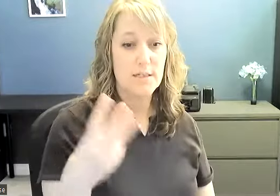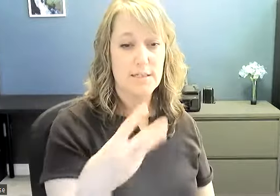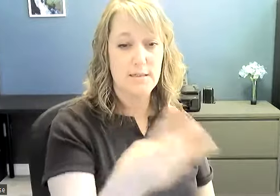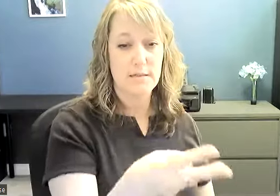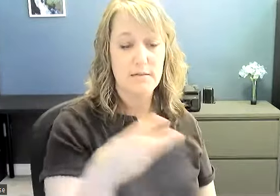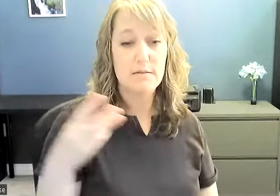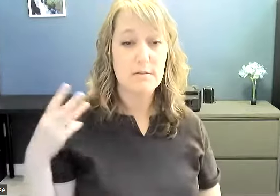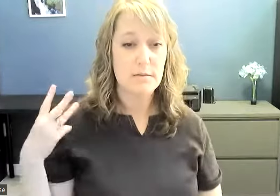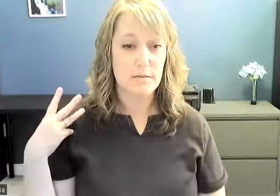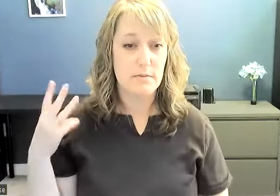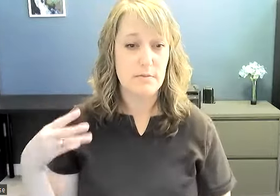Washington.